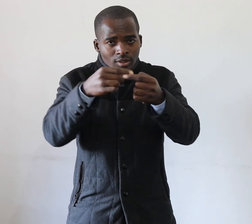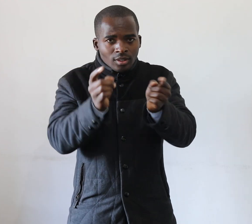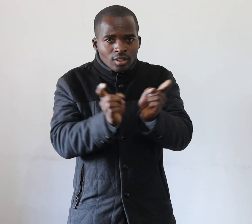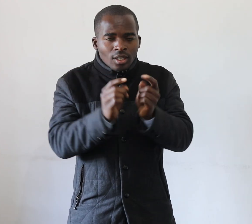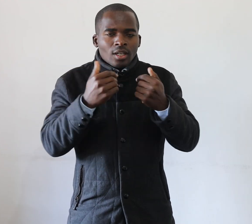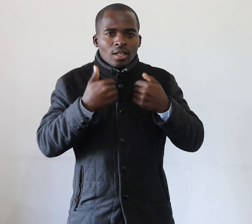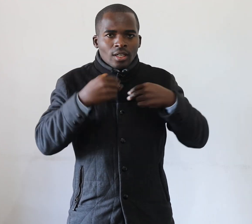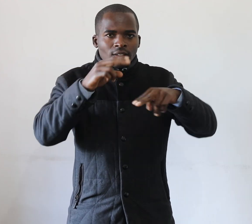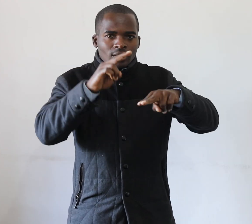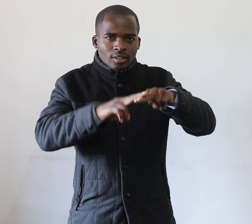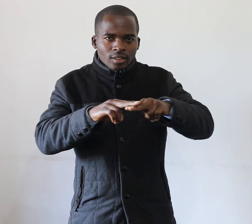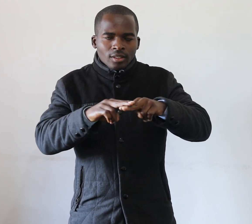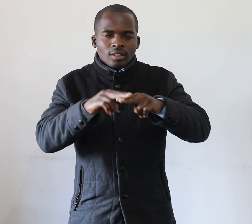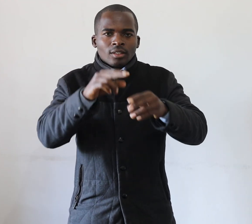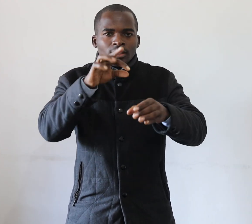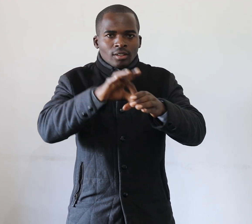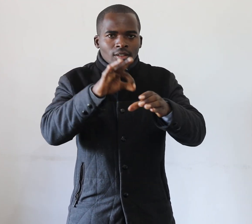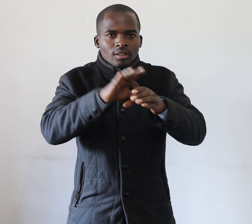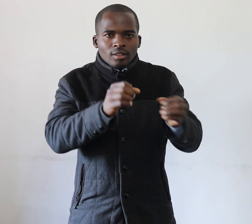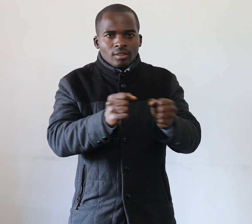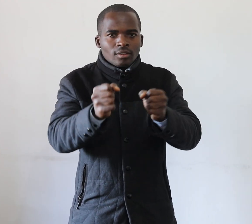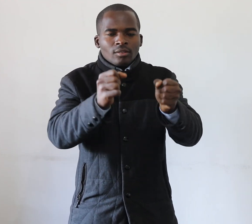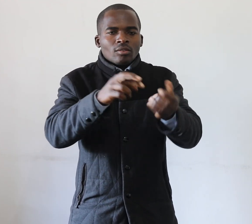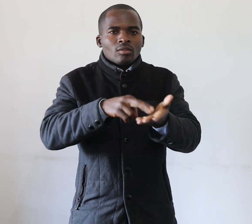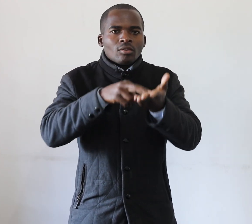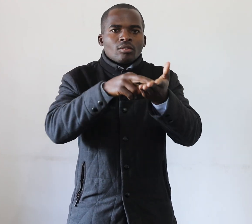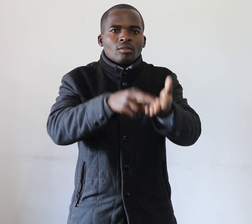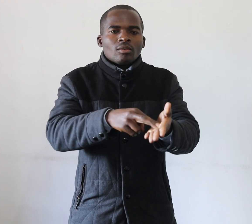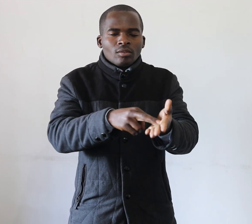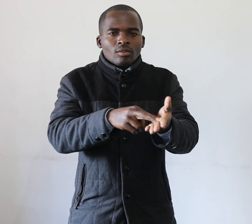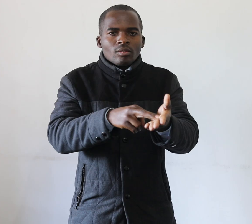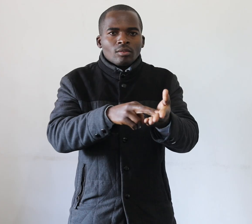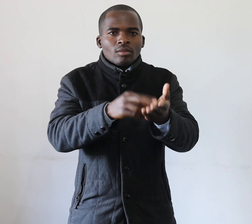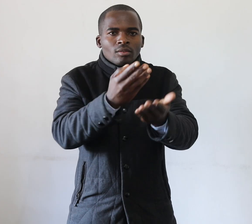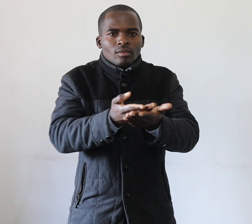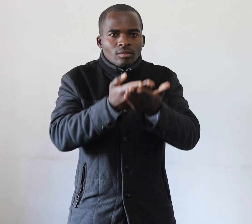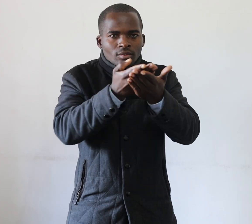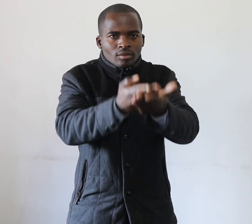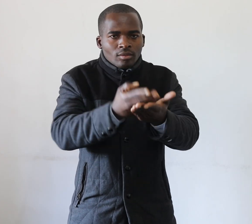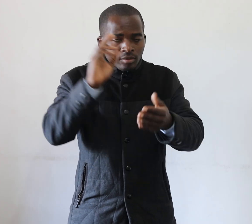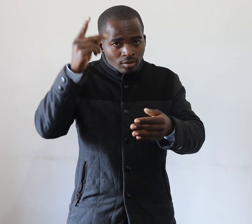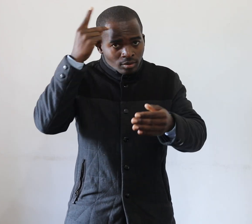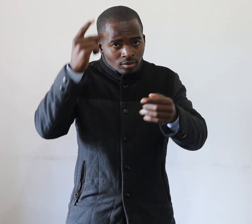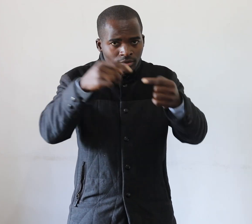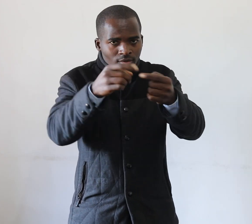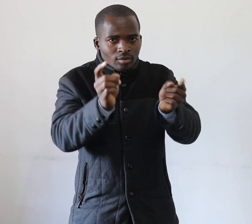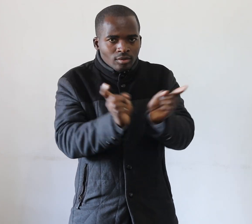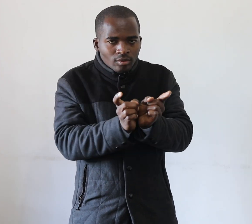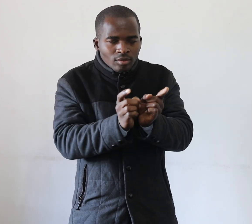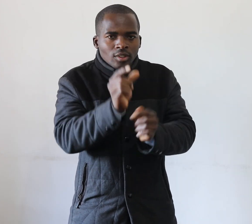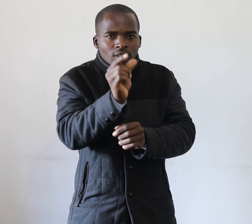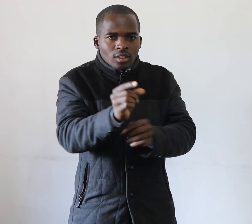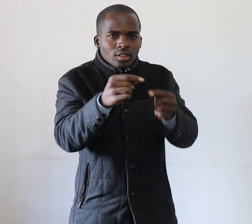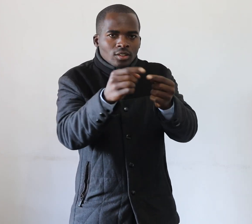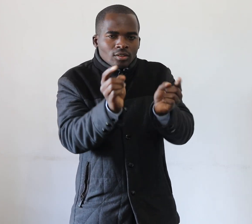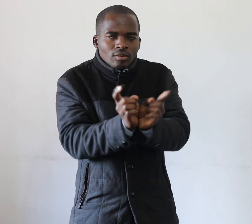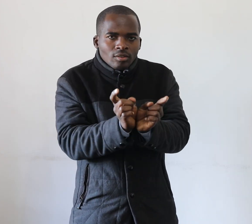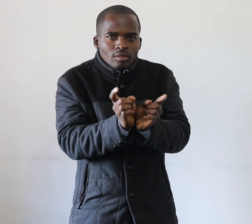the proportional representation system, it must submit a party list for each category, for women,